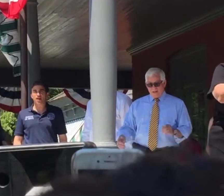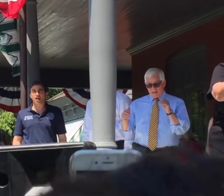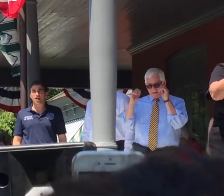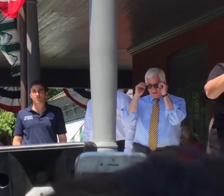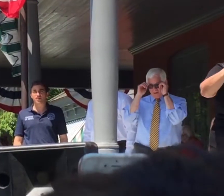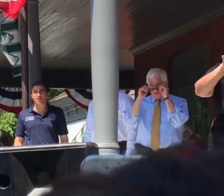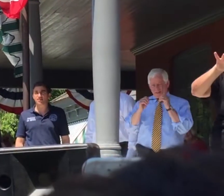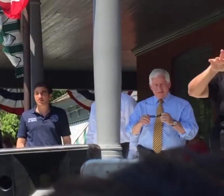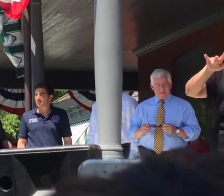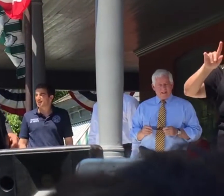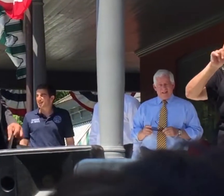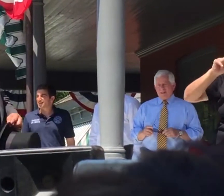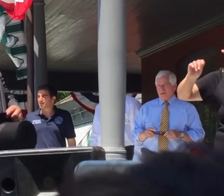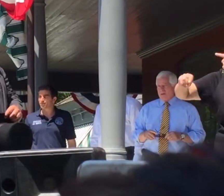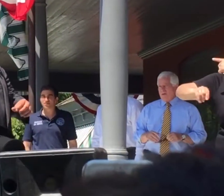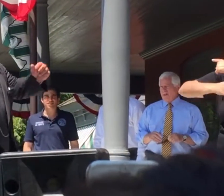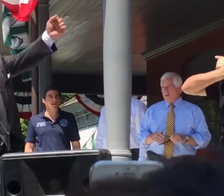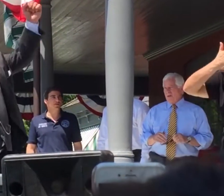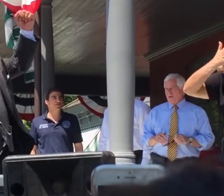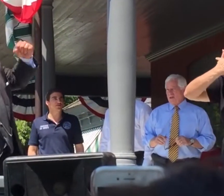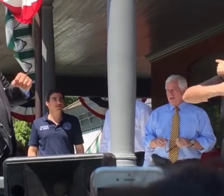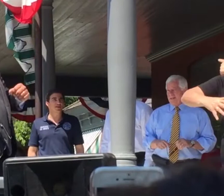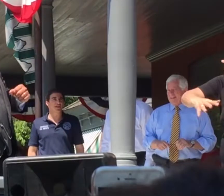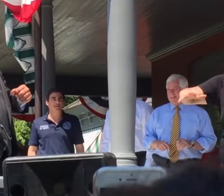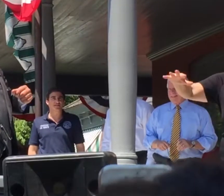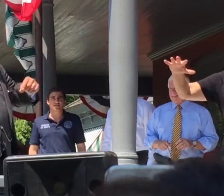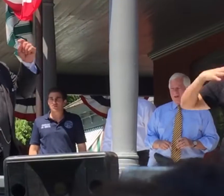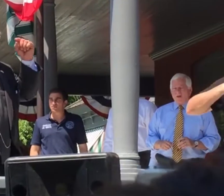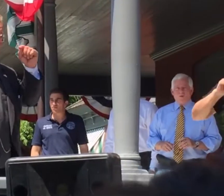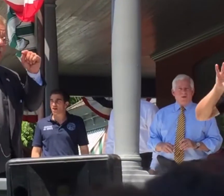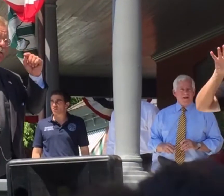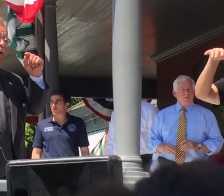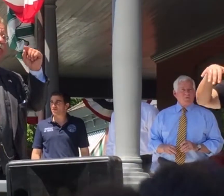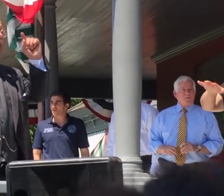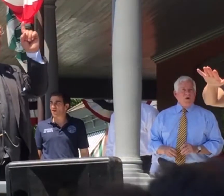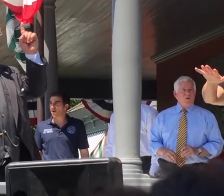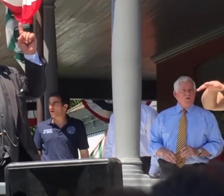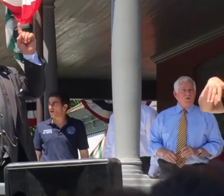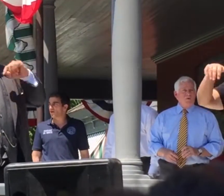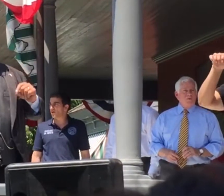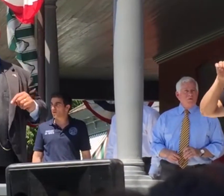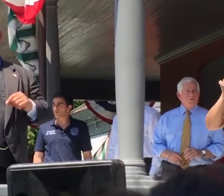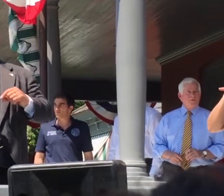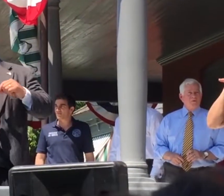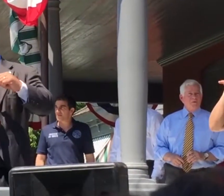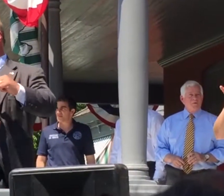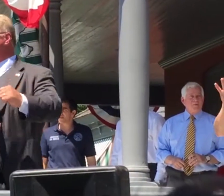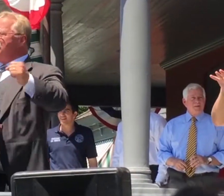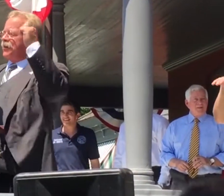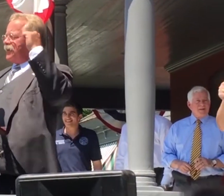the prairies to the oceans, white with foam.